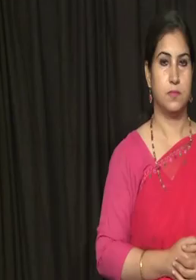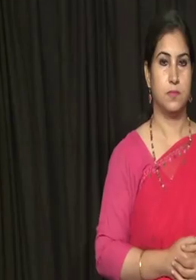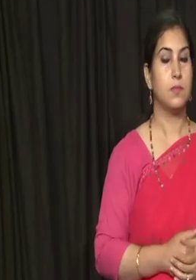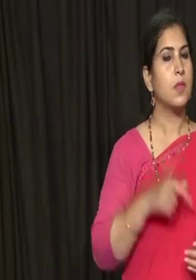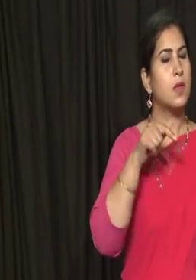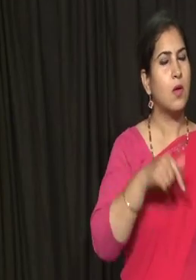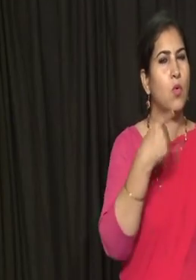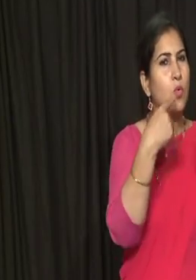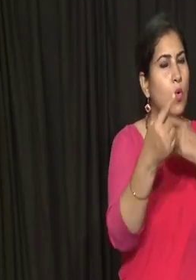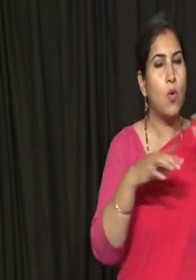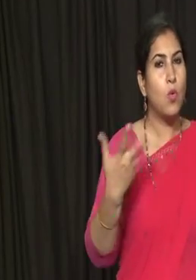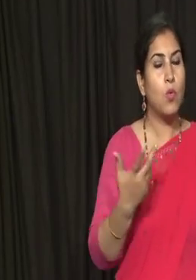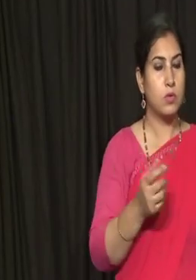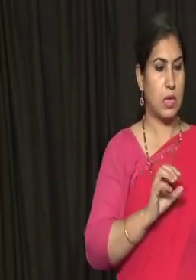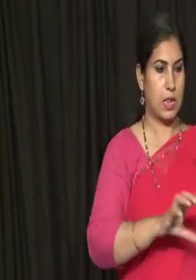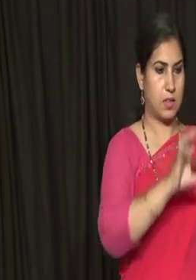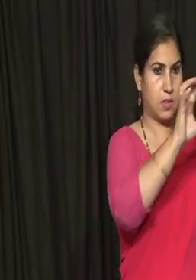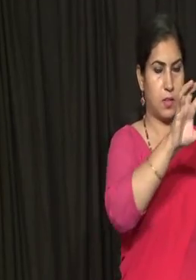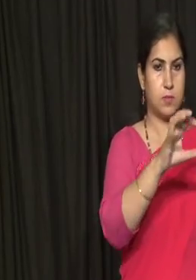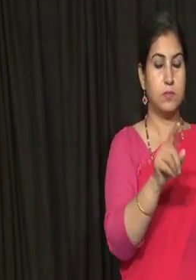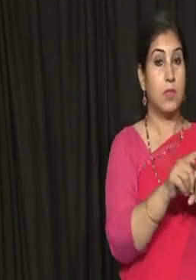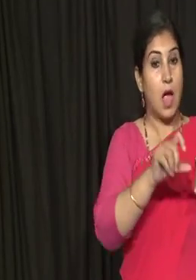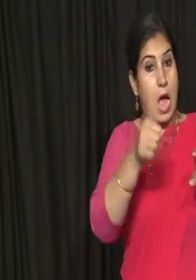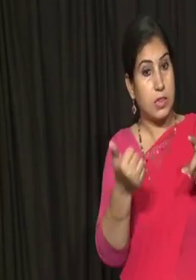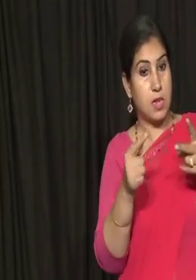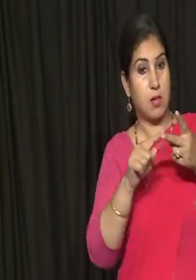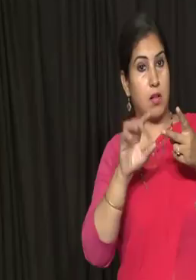Let us now discuss the unification of another European country.